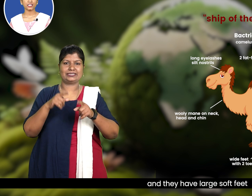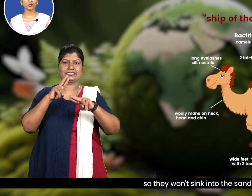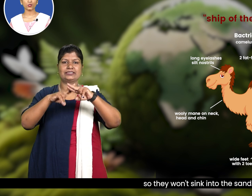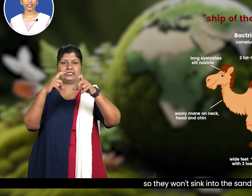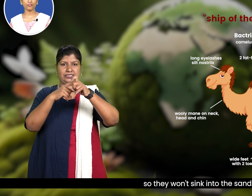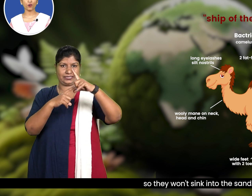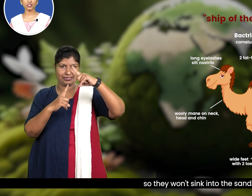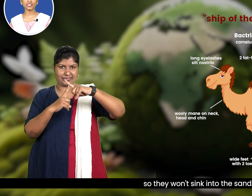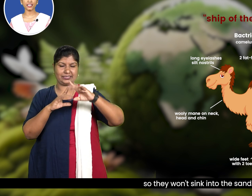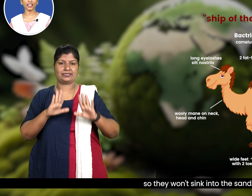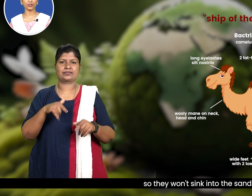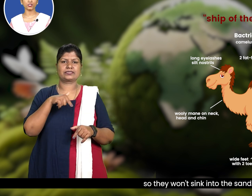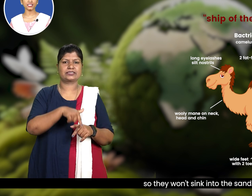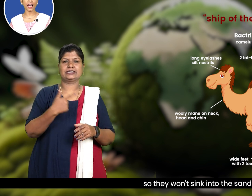so they won't sink into the sand.